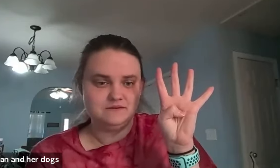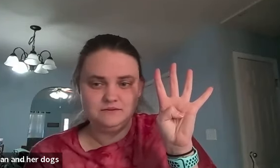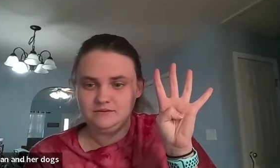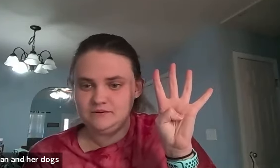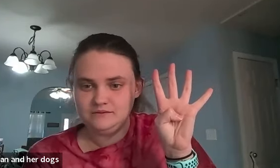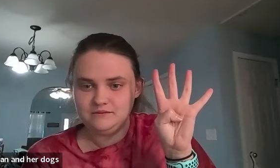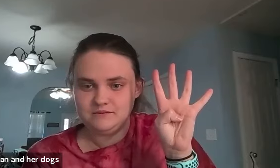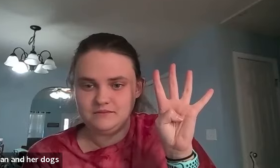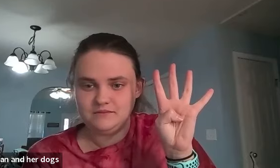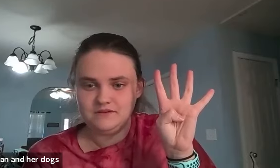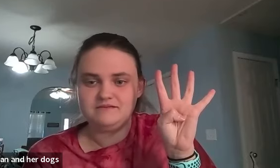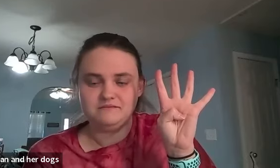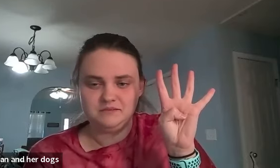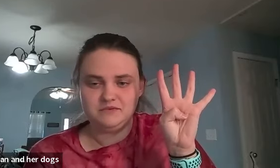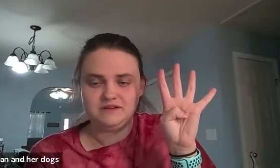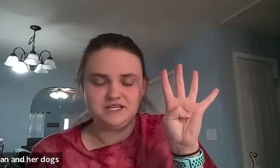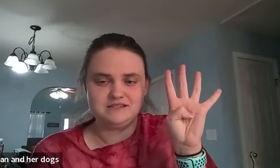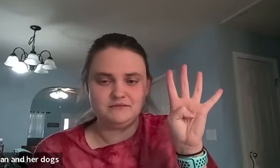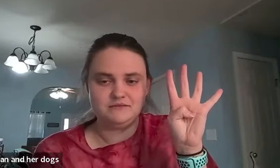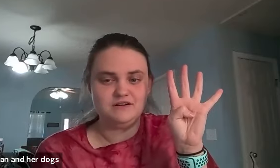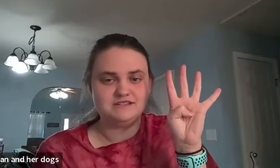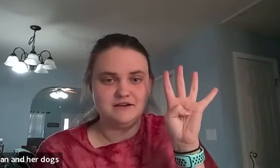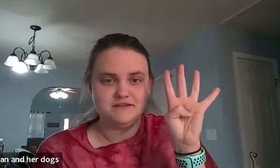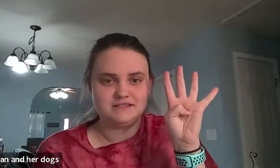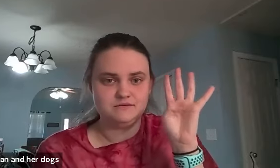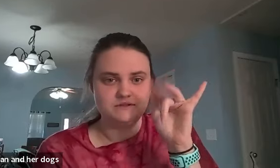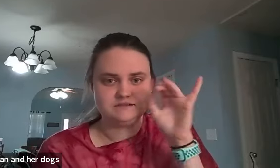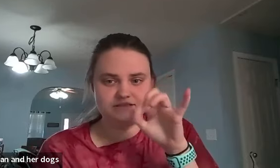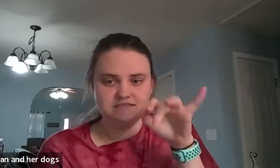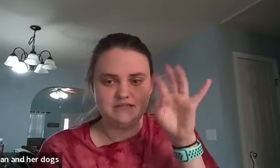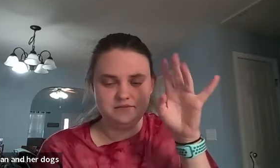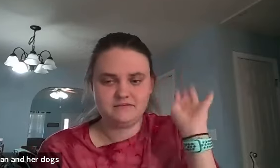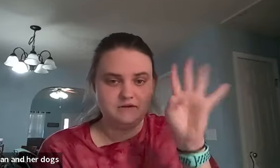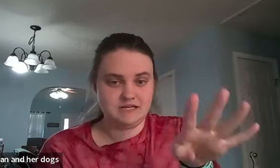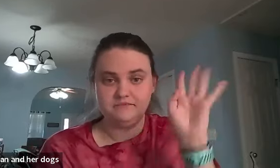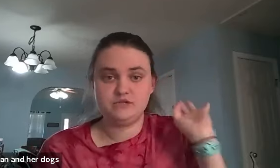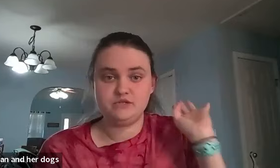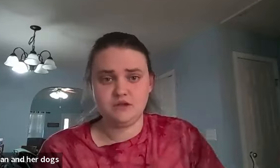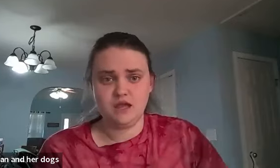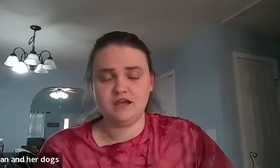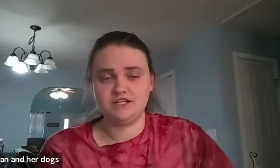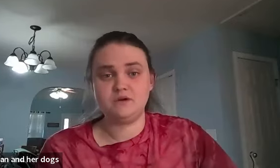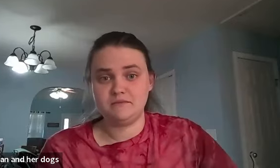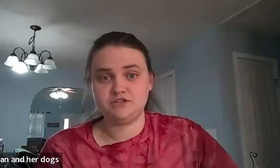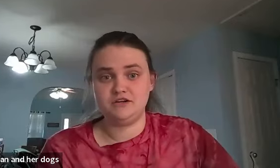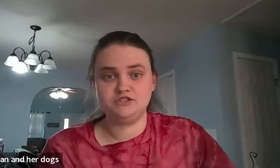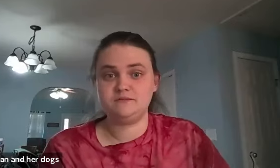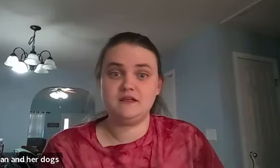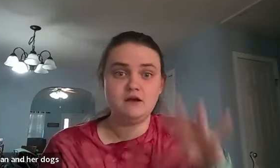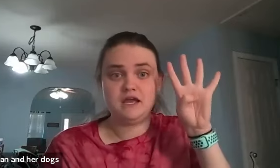see. Let people give a chance. I want to also see how fast everyone takes time to type, which is okay. I just want to make sure I don't just be like, okay,